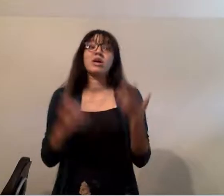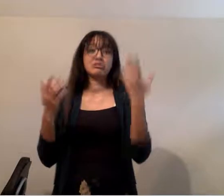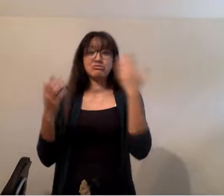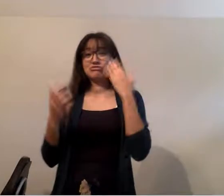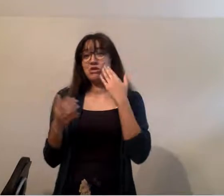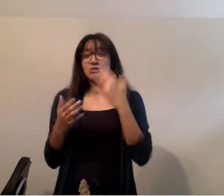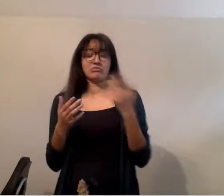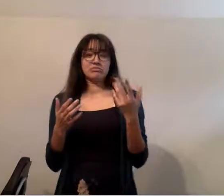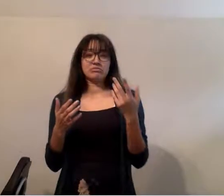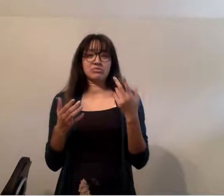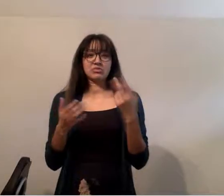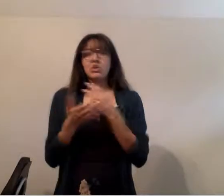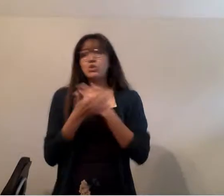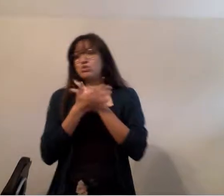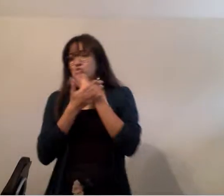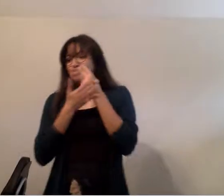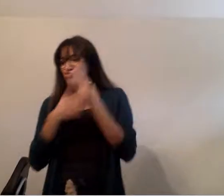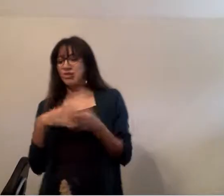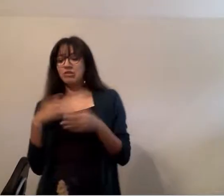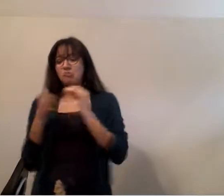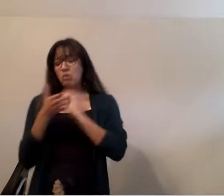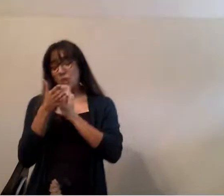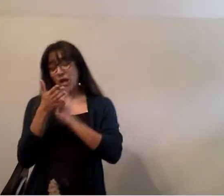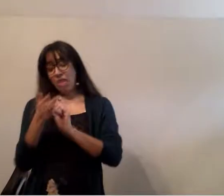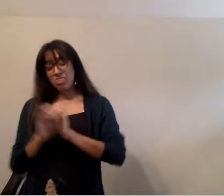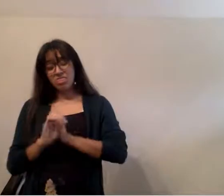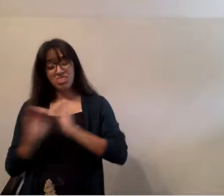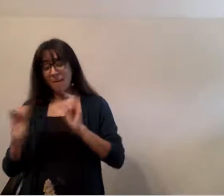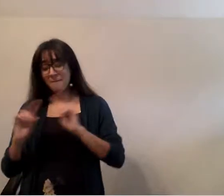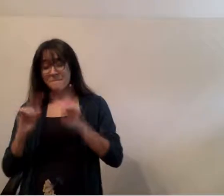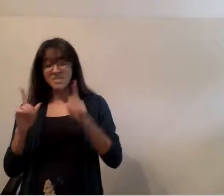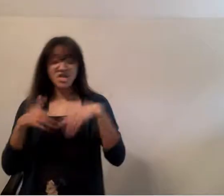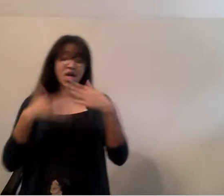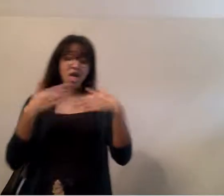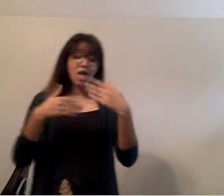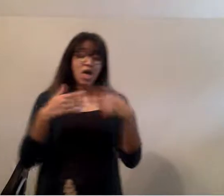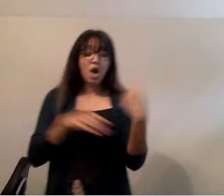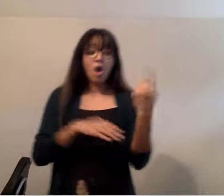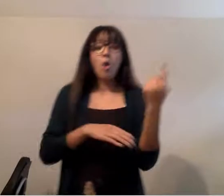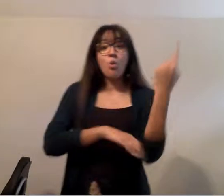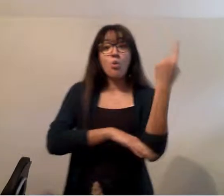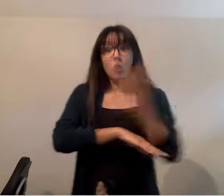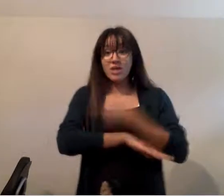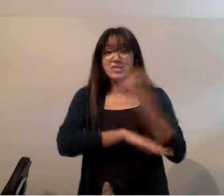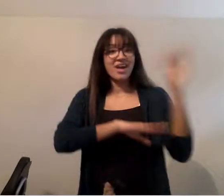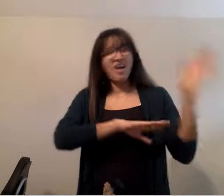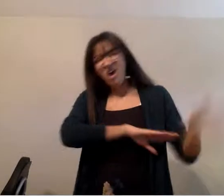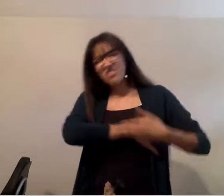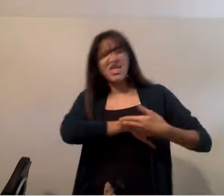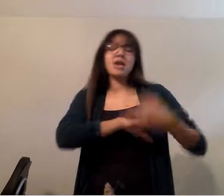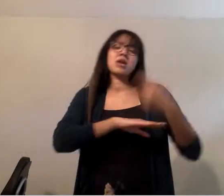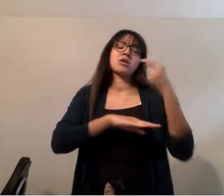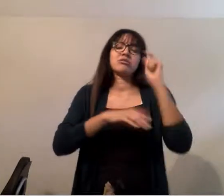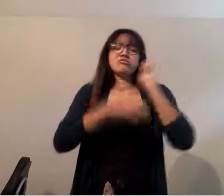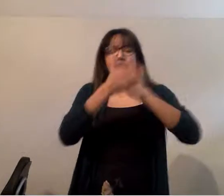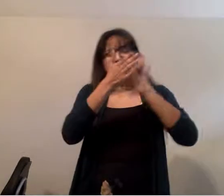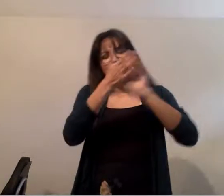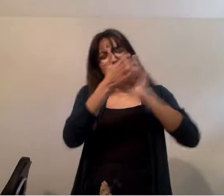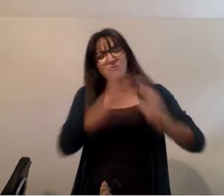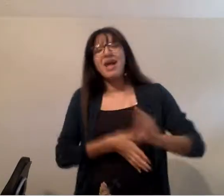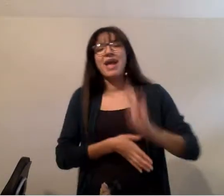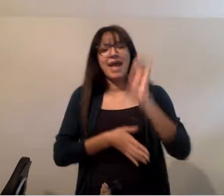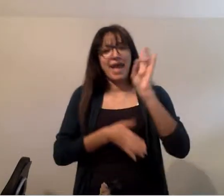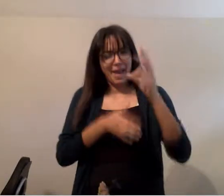unbelievable work ethic to stay up all night and write 8 pages. And this entire situation with the